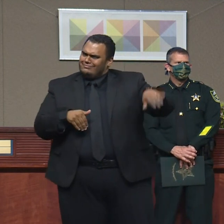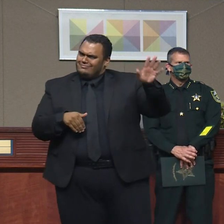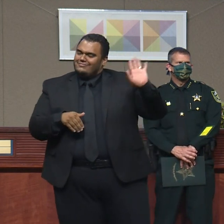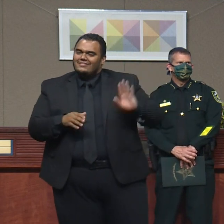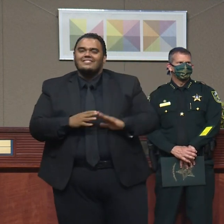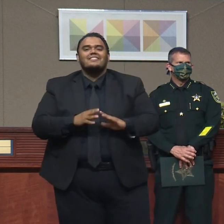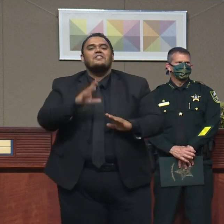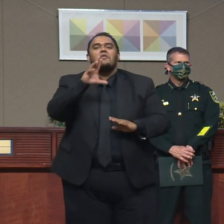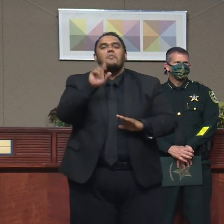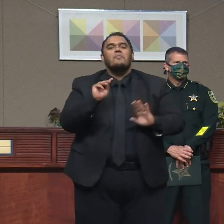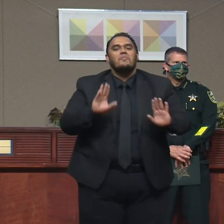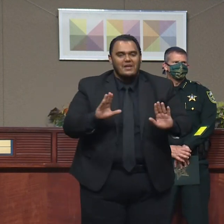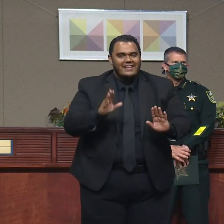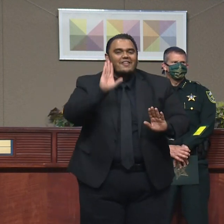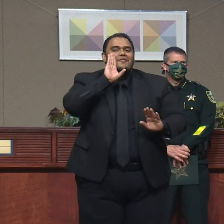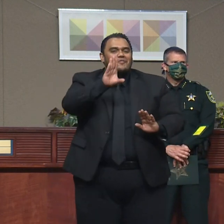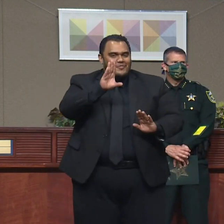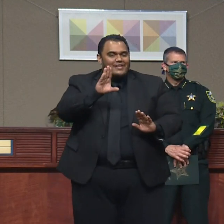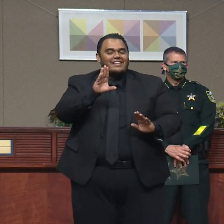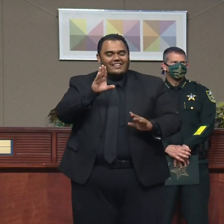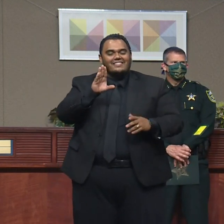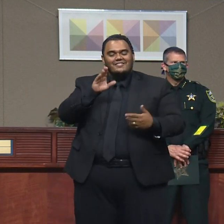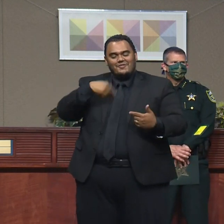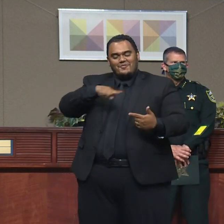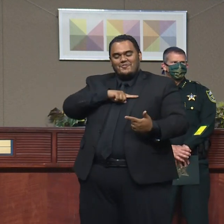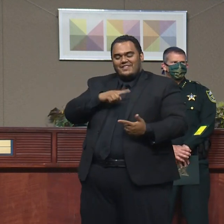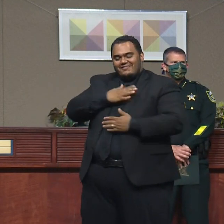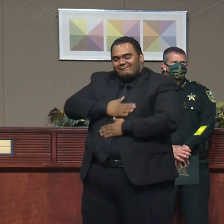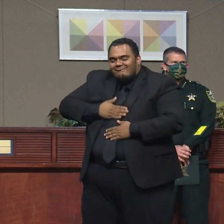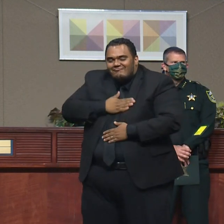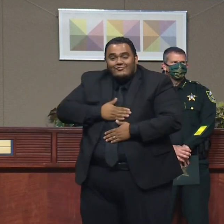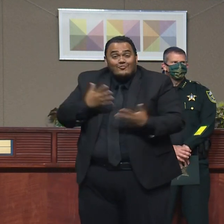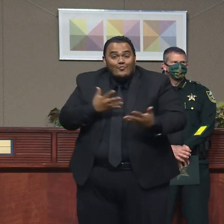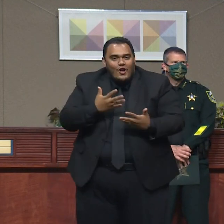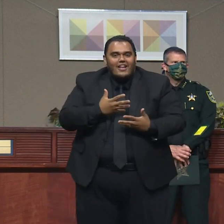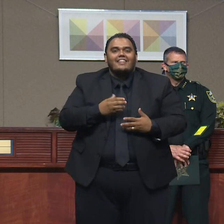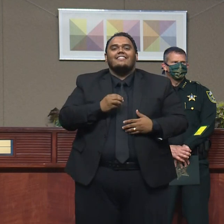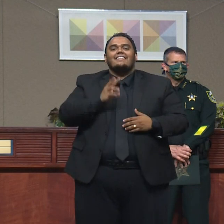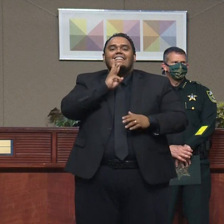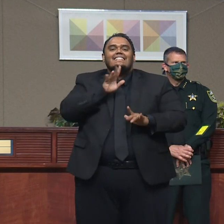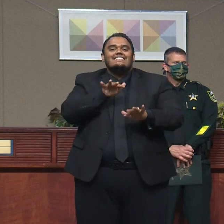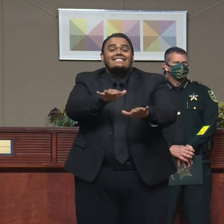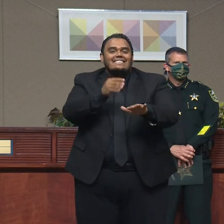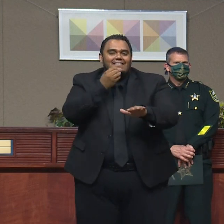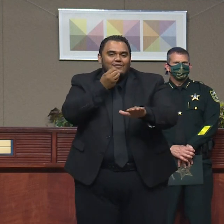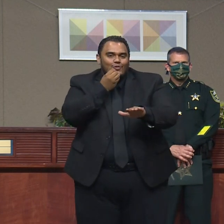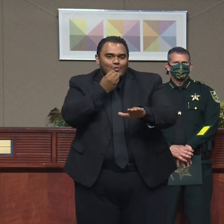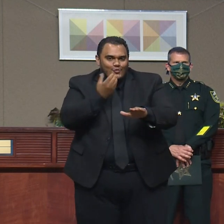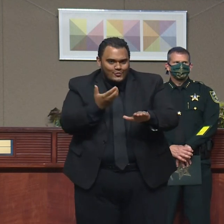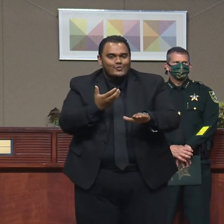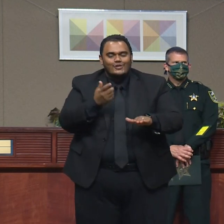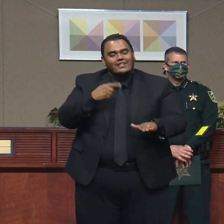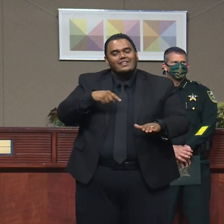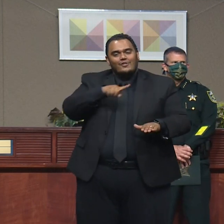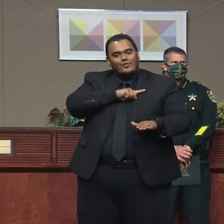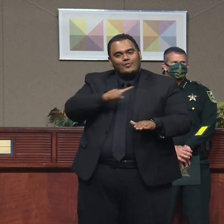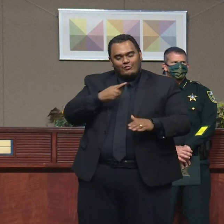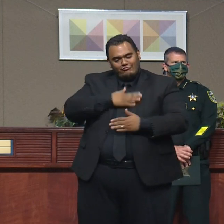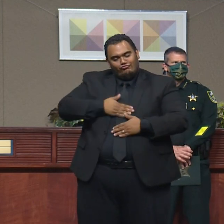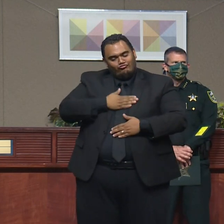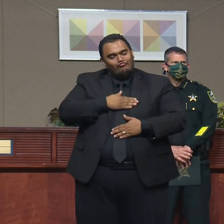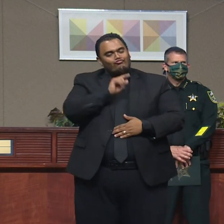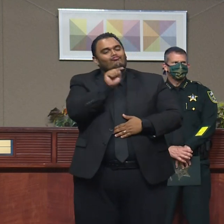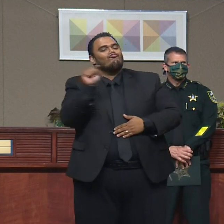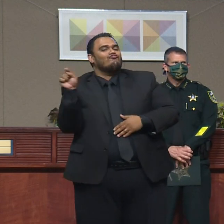But we are seafood lovers, and we like to enjoy seafood at a variety of places, but one of our favorites